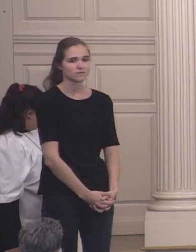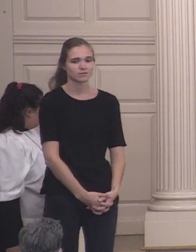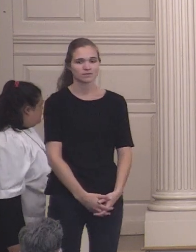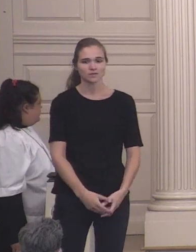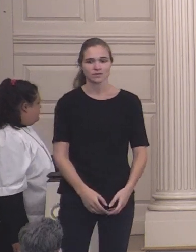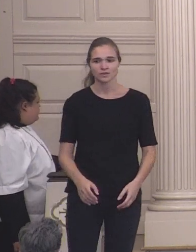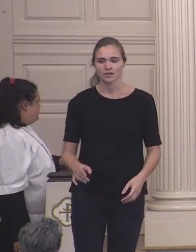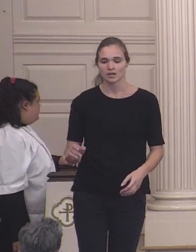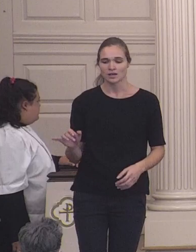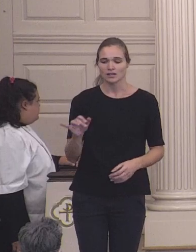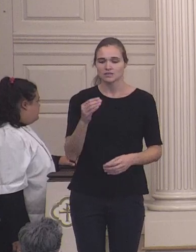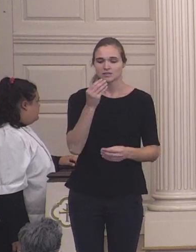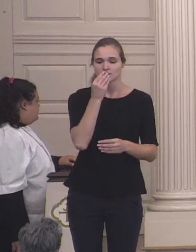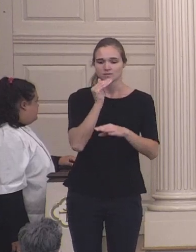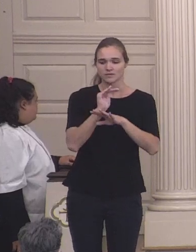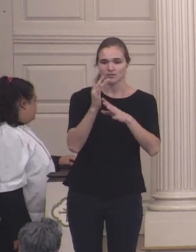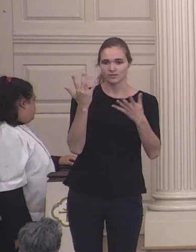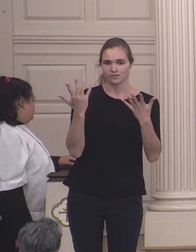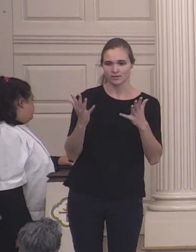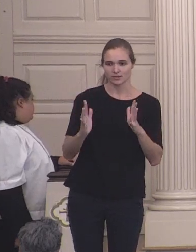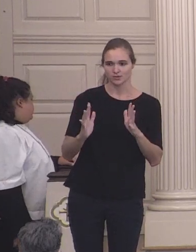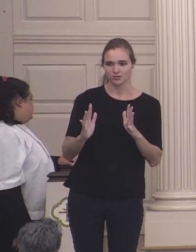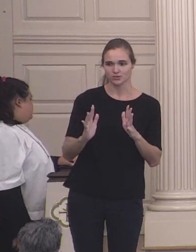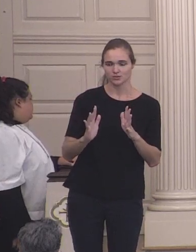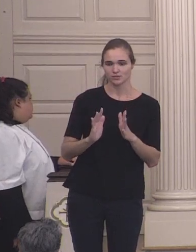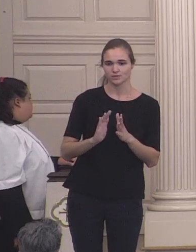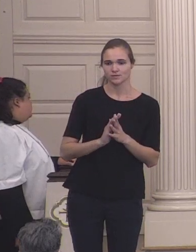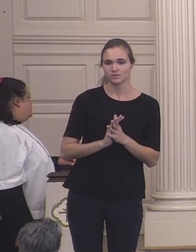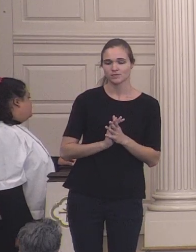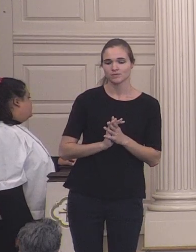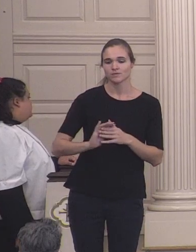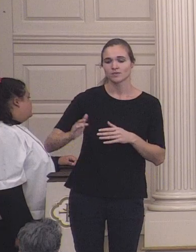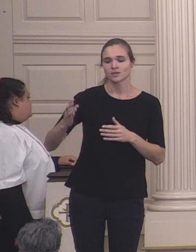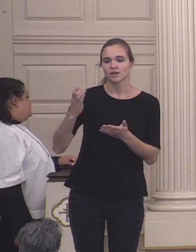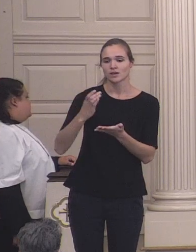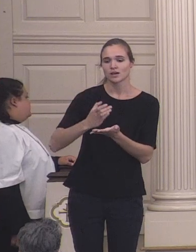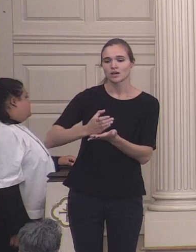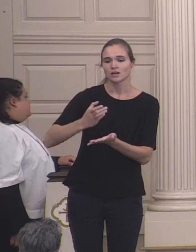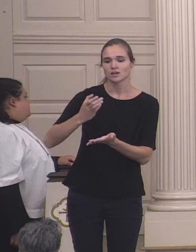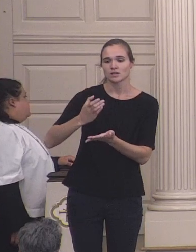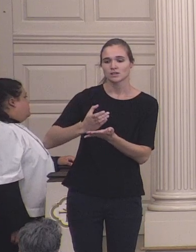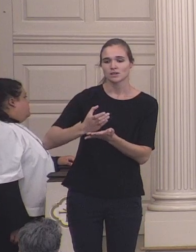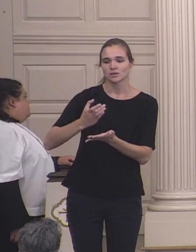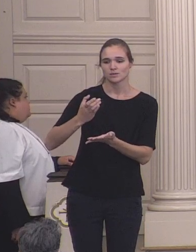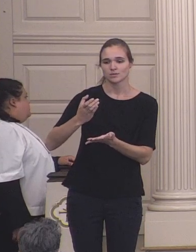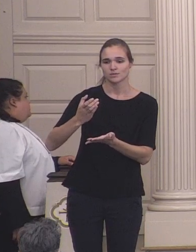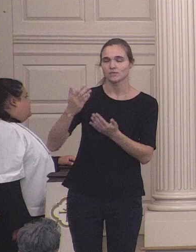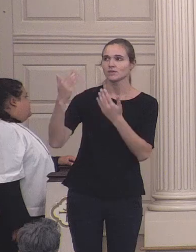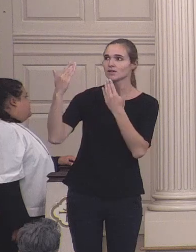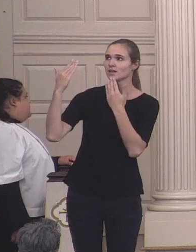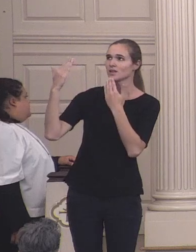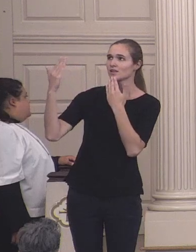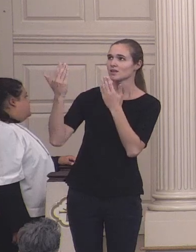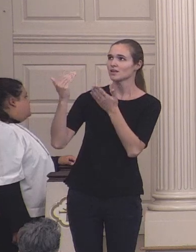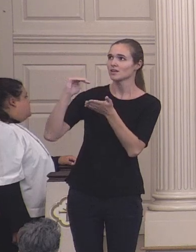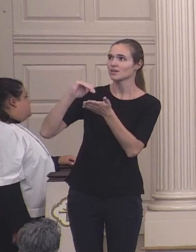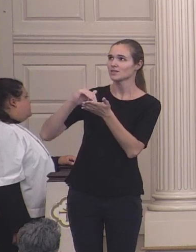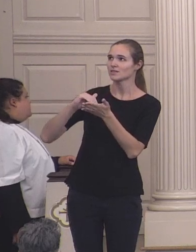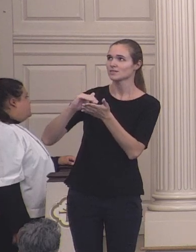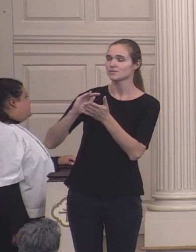In a similar way, when supper was ended, he took the chalice, and once more giving